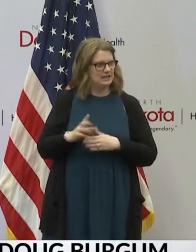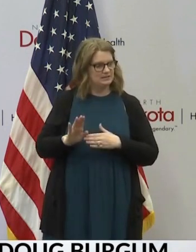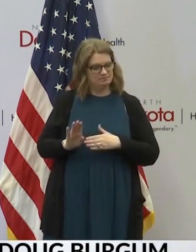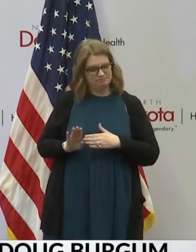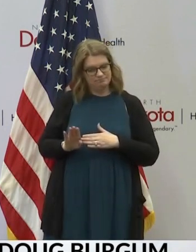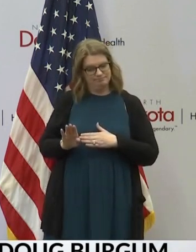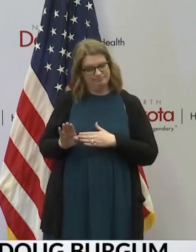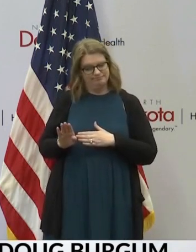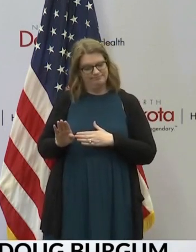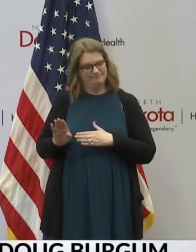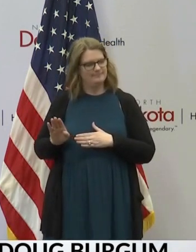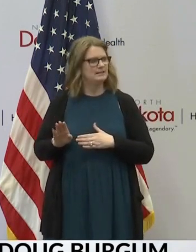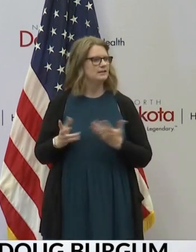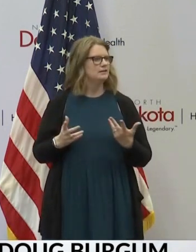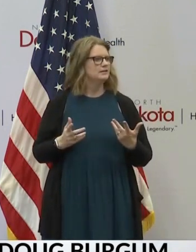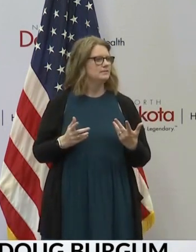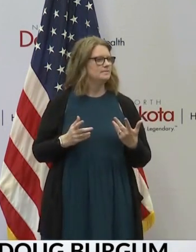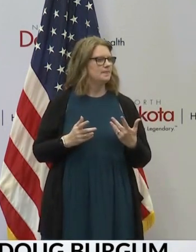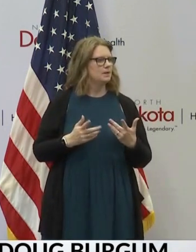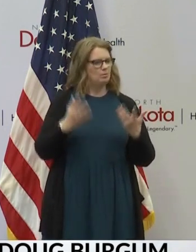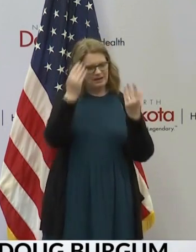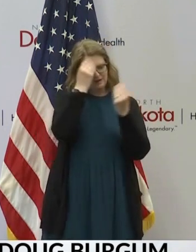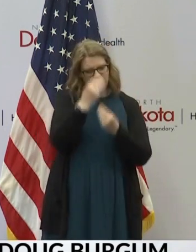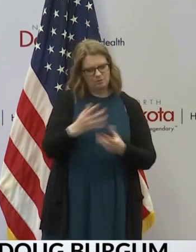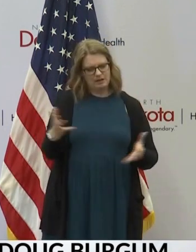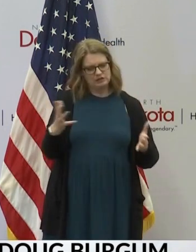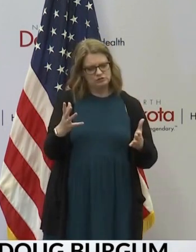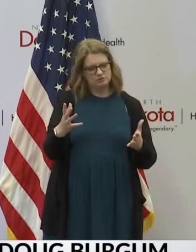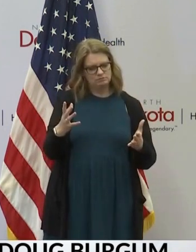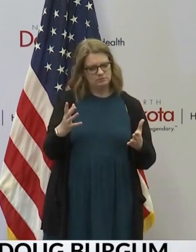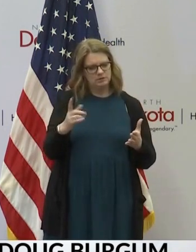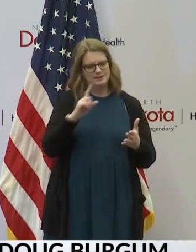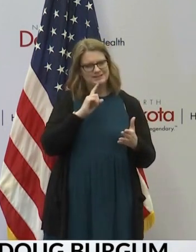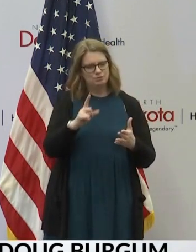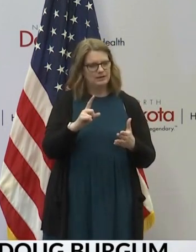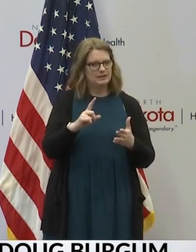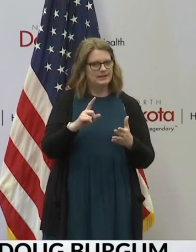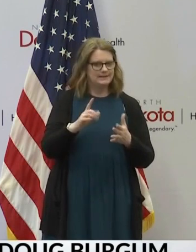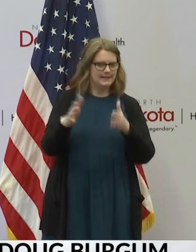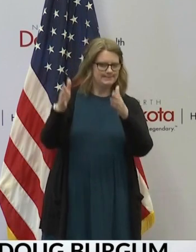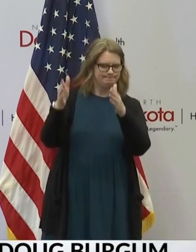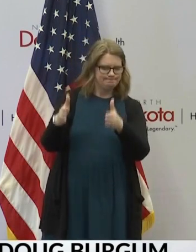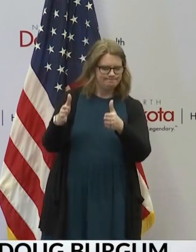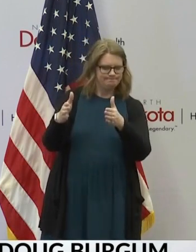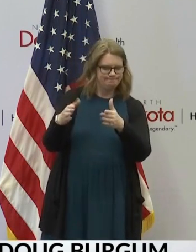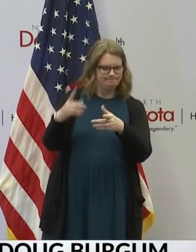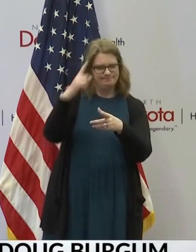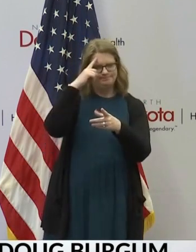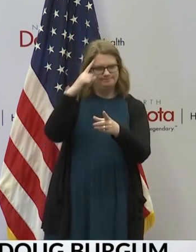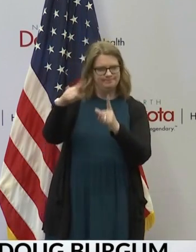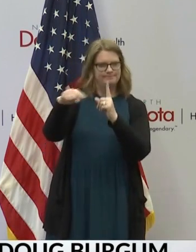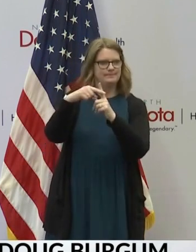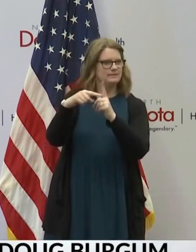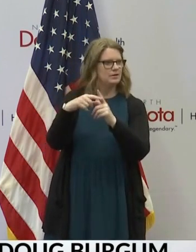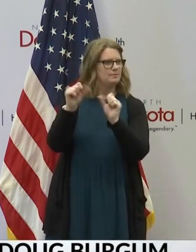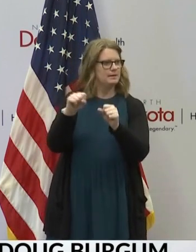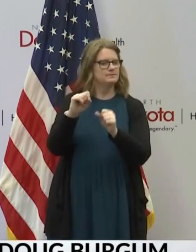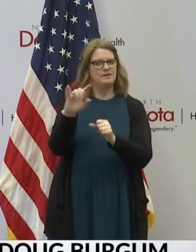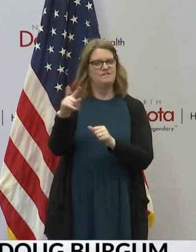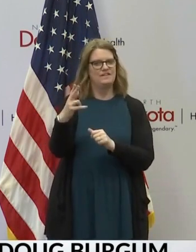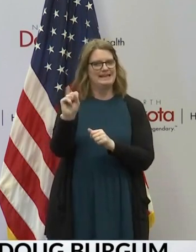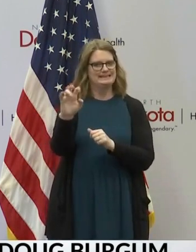for the past 2 weeks. What data are you looking for to create this sense of optimism for a possible phase 3?